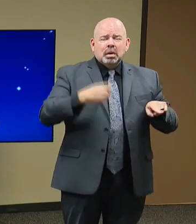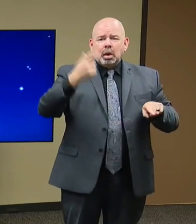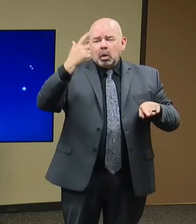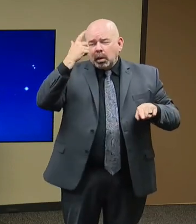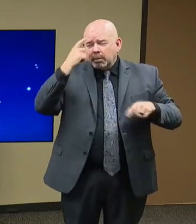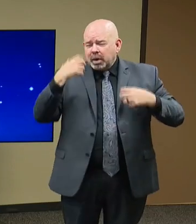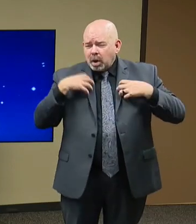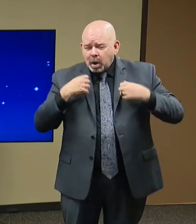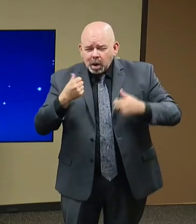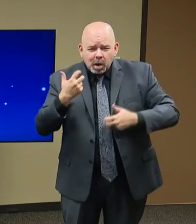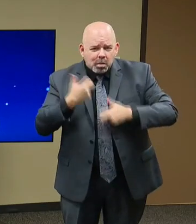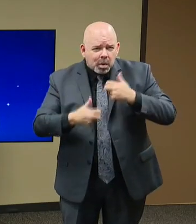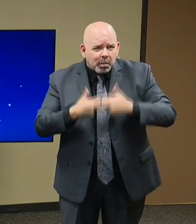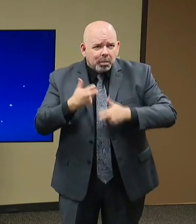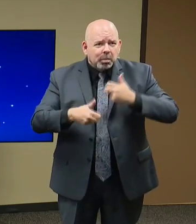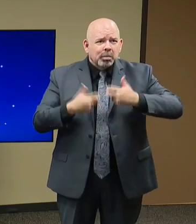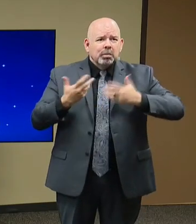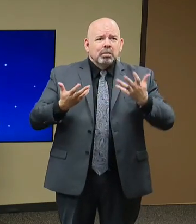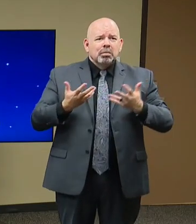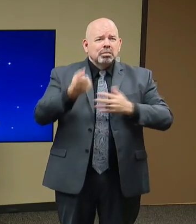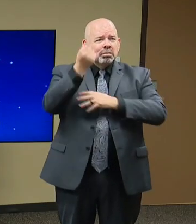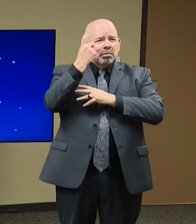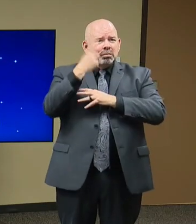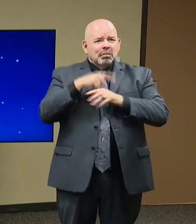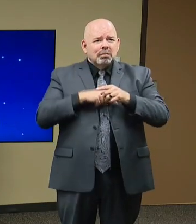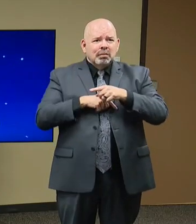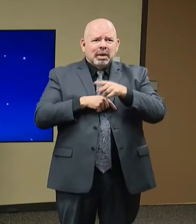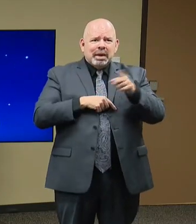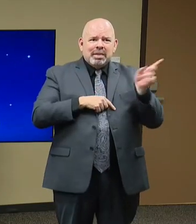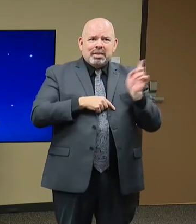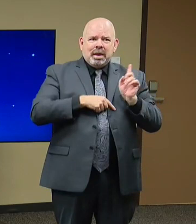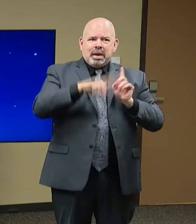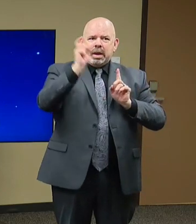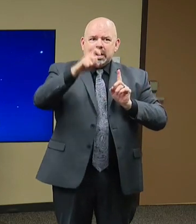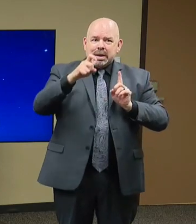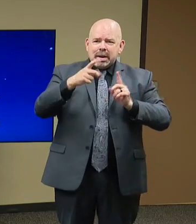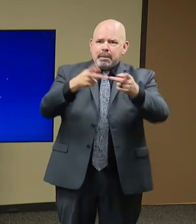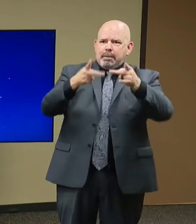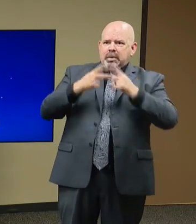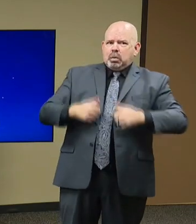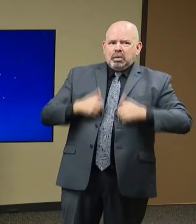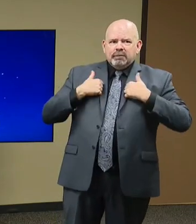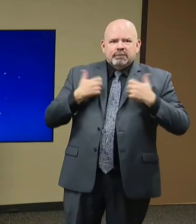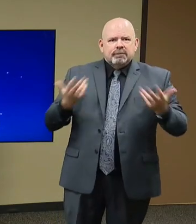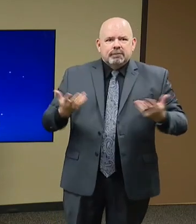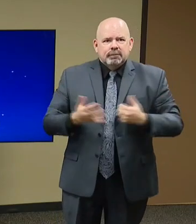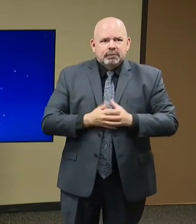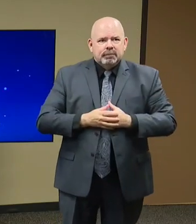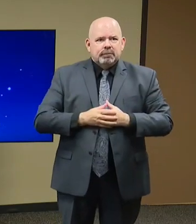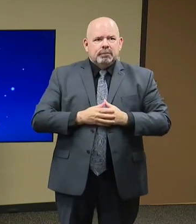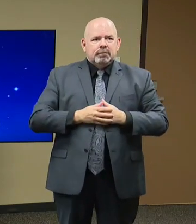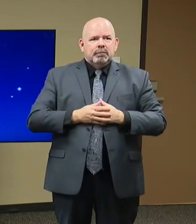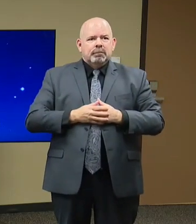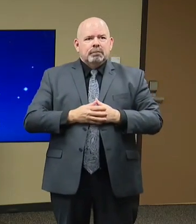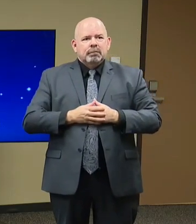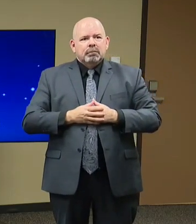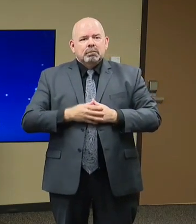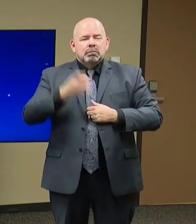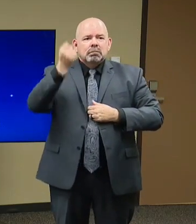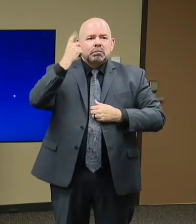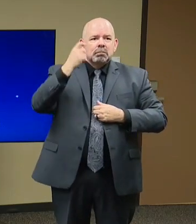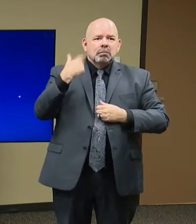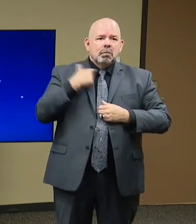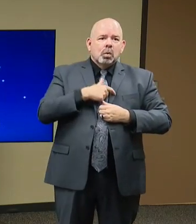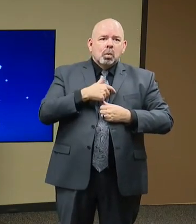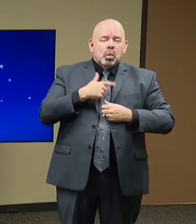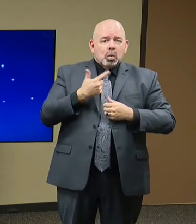non-complex, but that need that housing because of perhaps, again, some of the examples I gave after they've been diagnosed